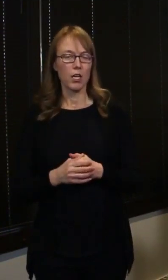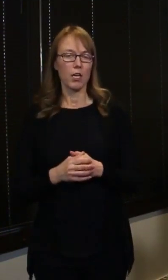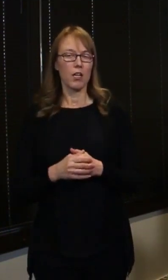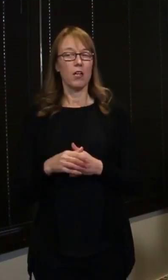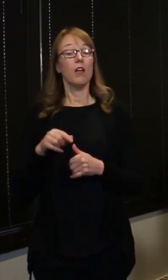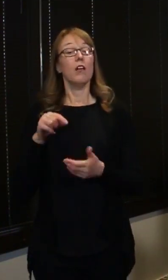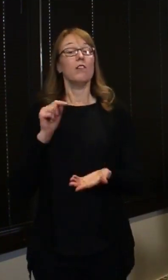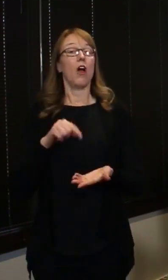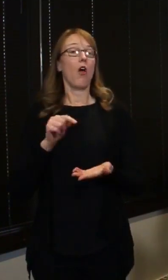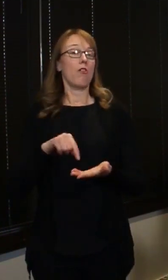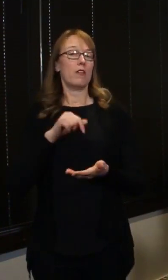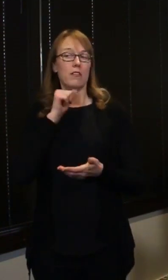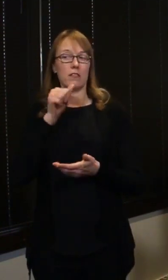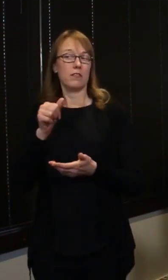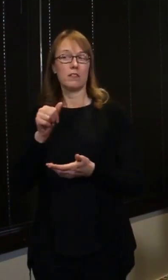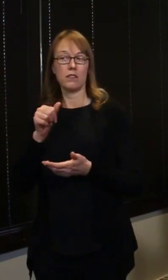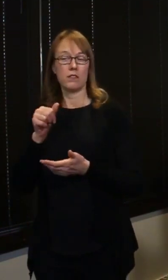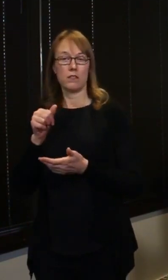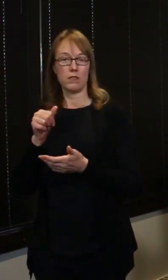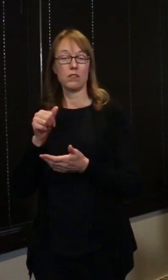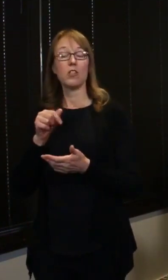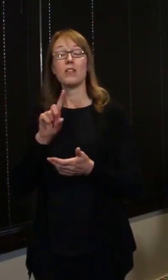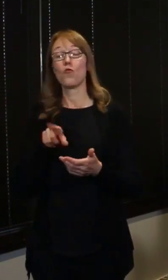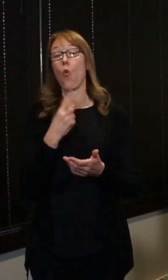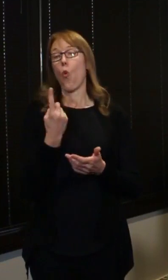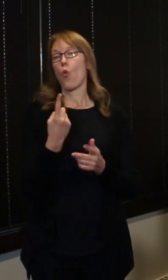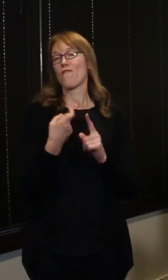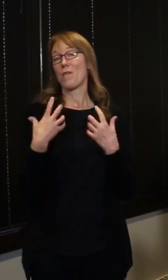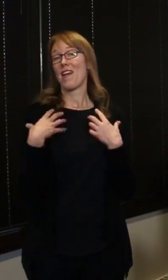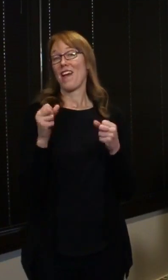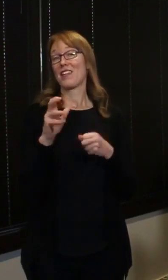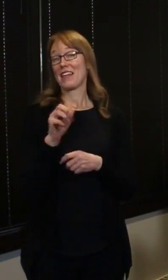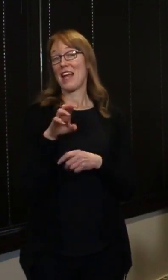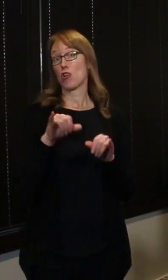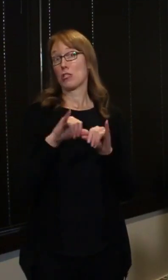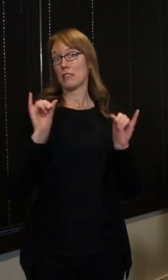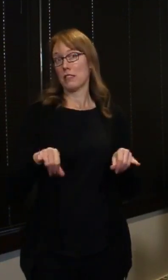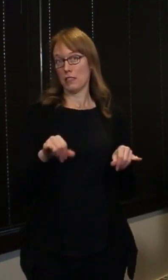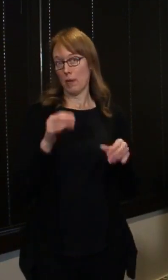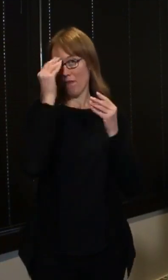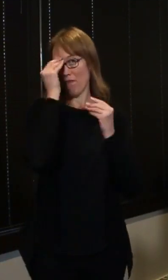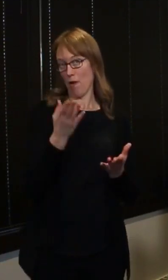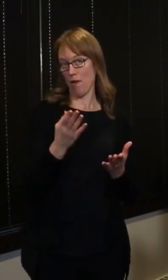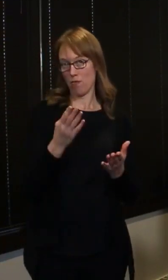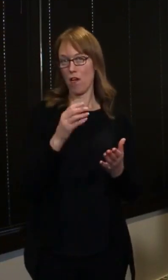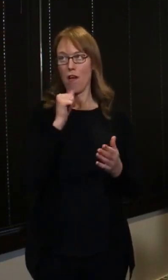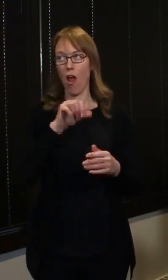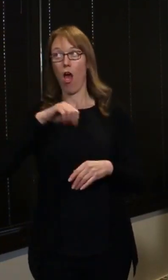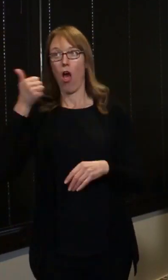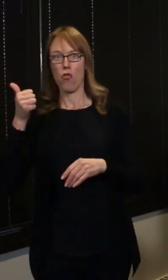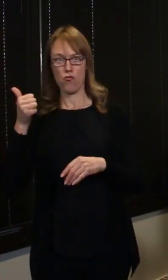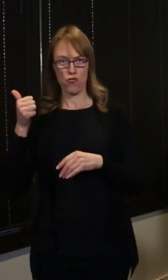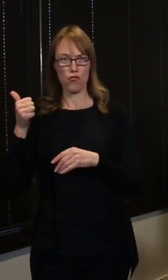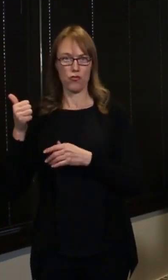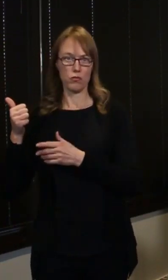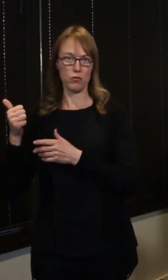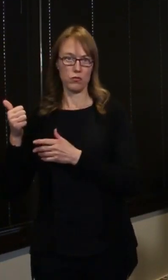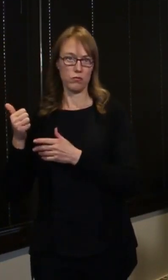the other testing centers. This is strictly healthcare systems data. But again, getting close to that 10% mark, so that's good